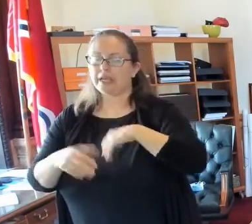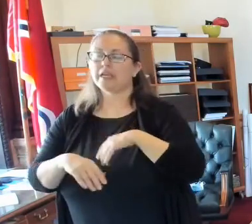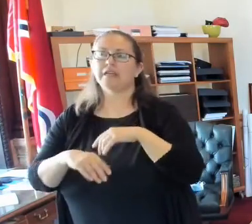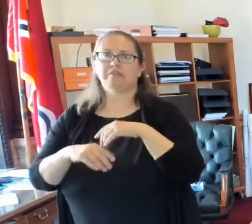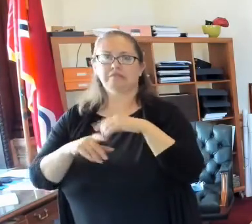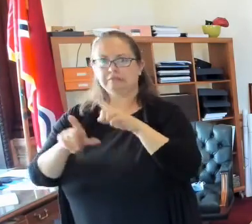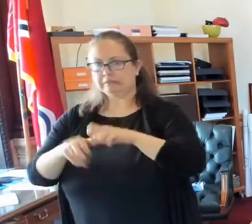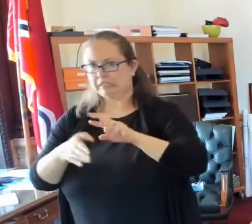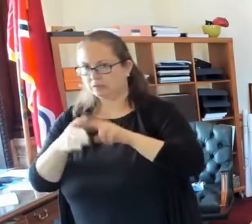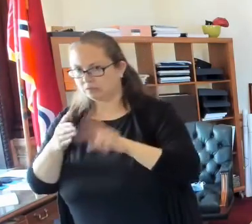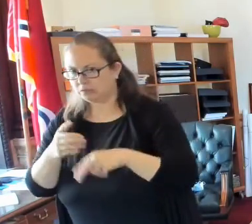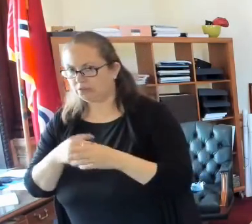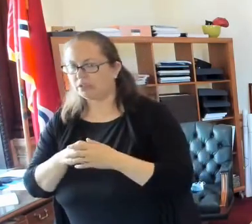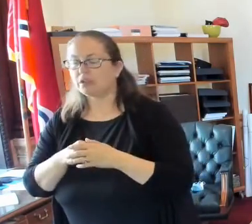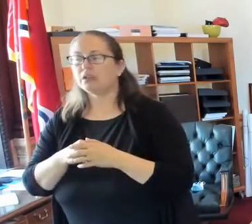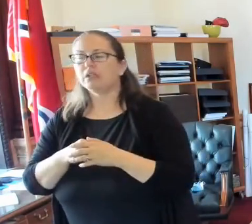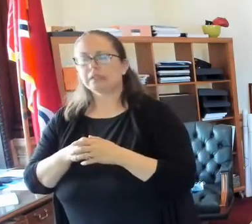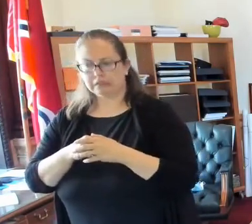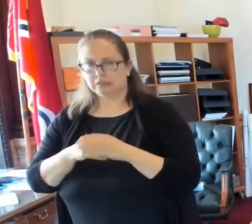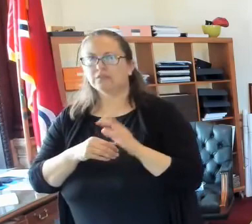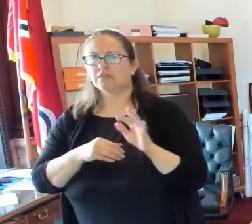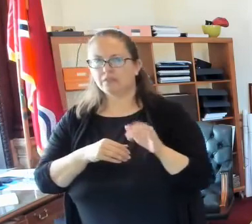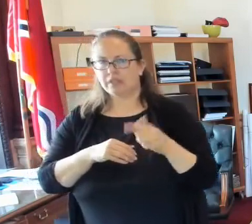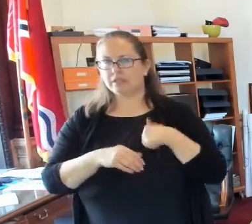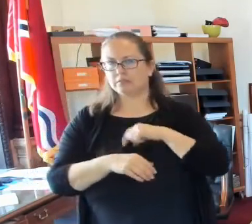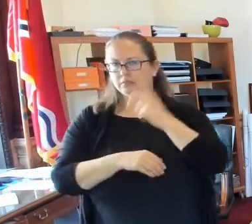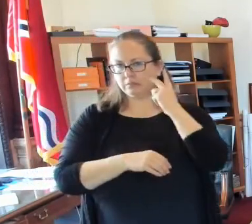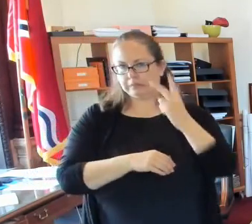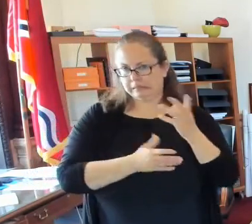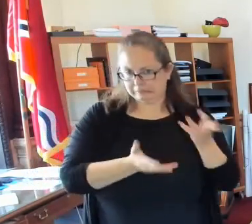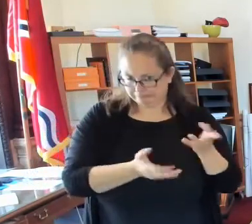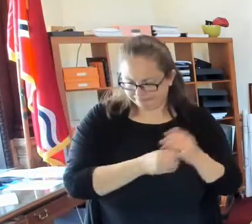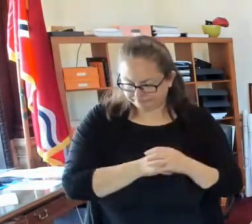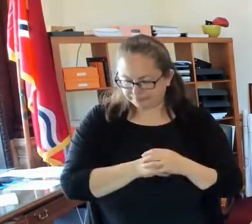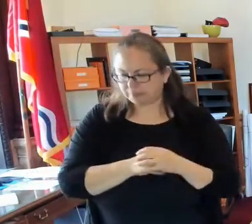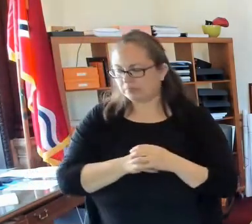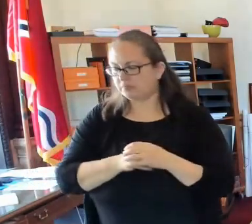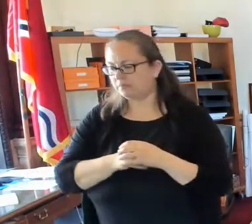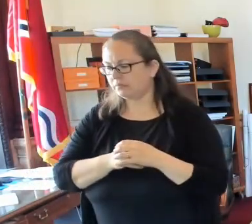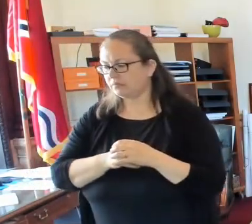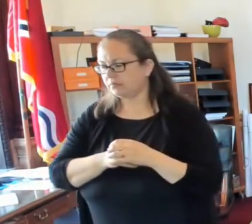are, that's what we're seeing there. So